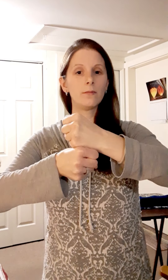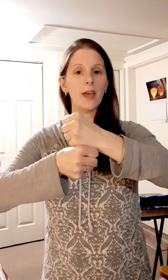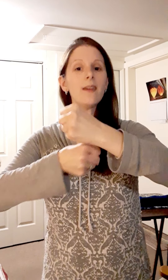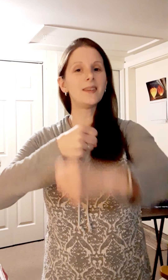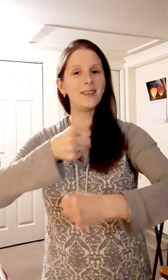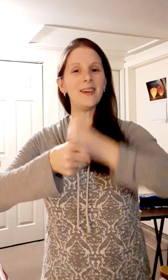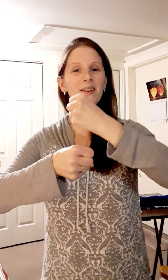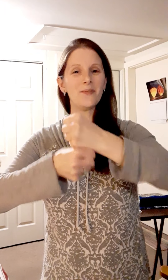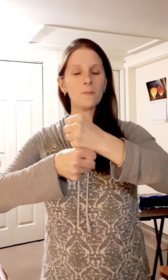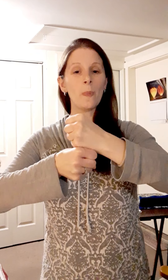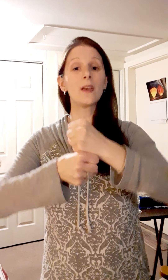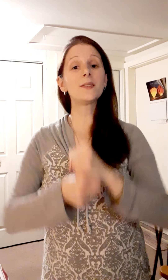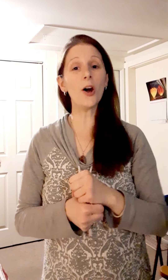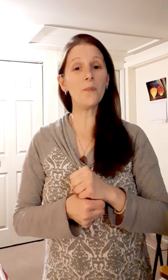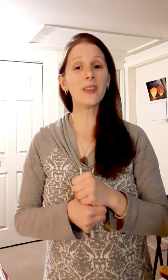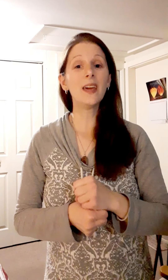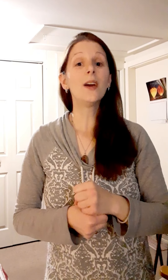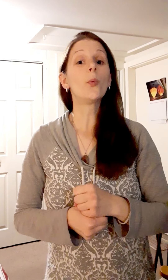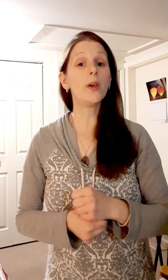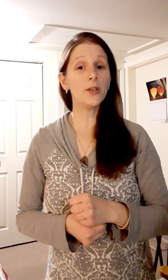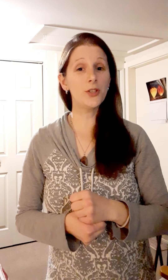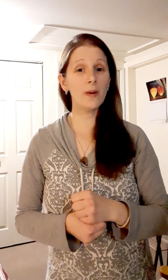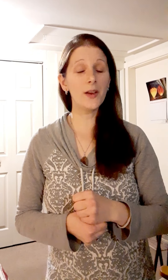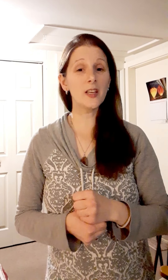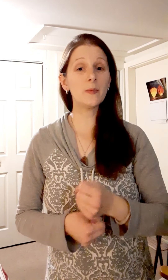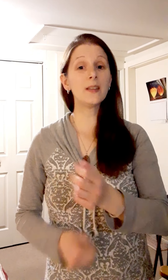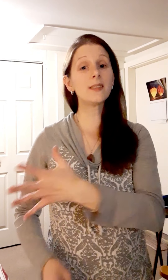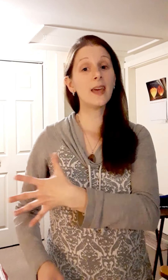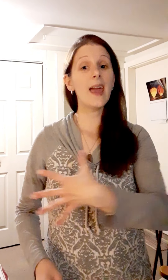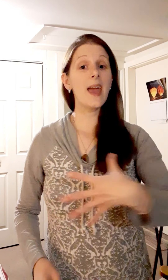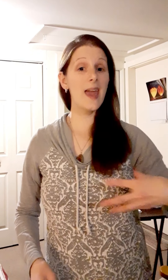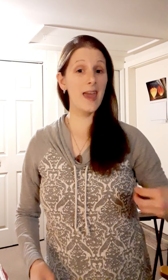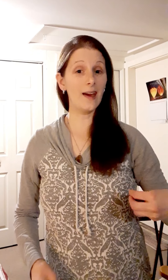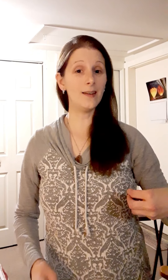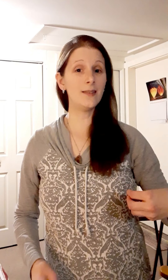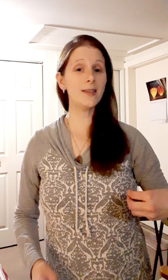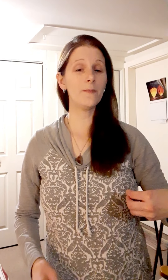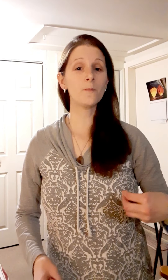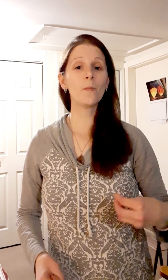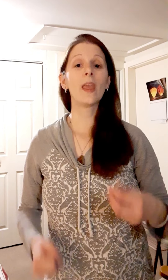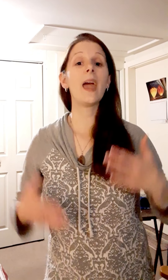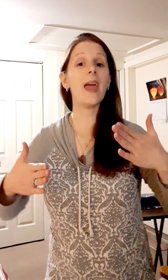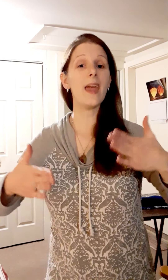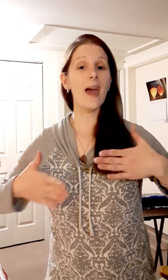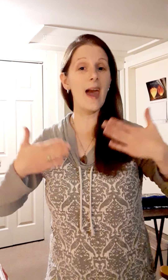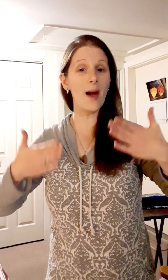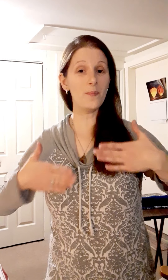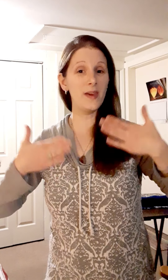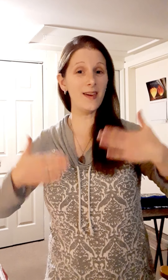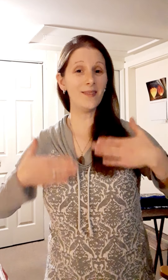Okay, year. So we wish you Merry Christmas and a happy